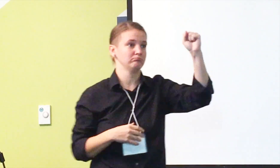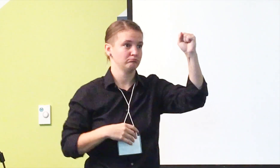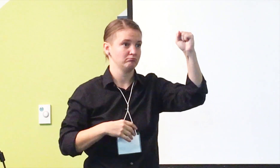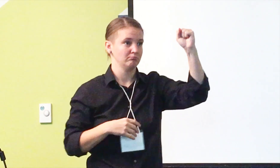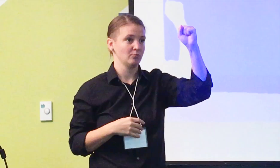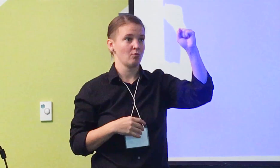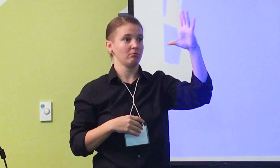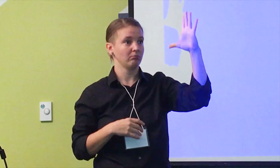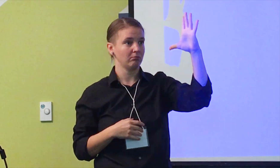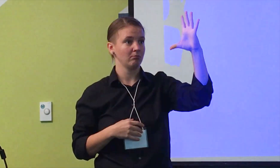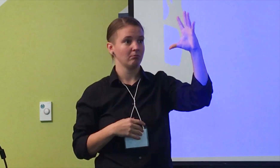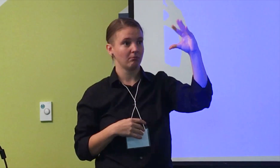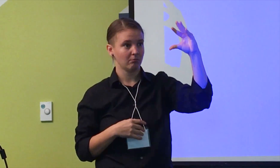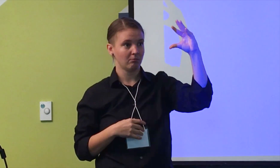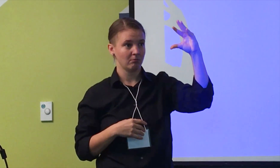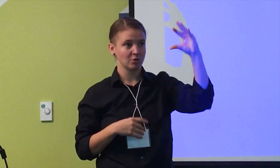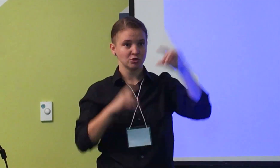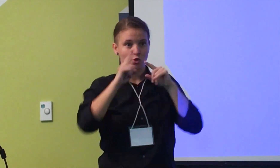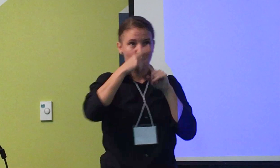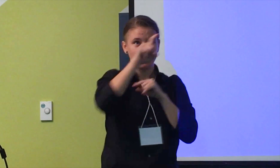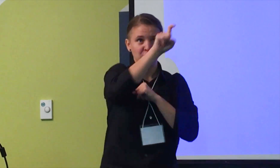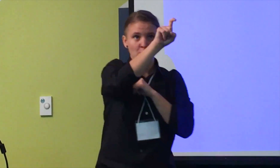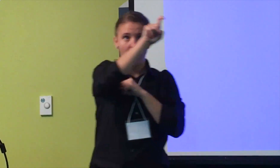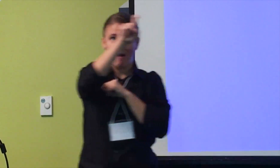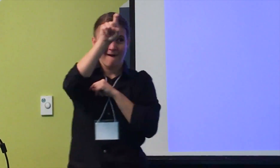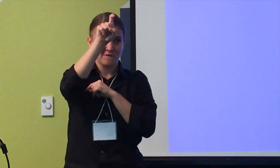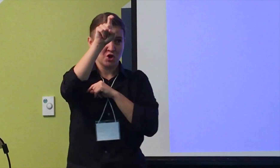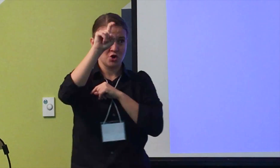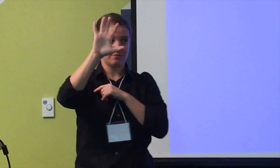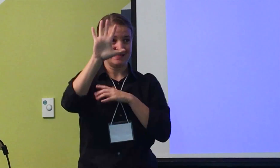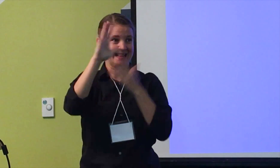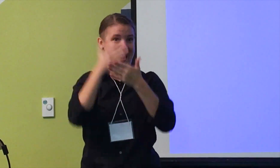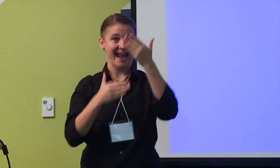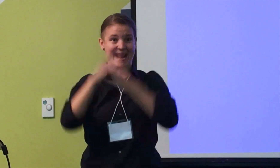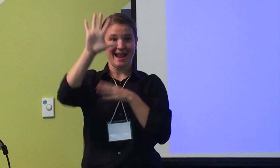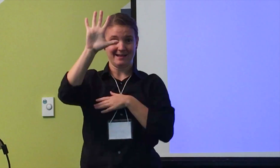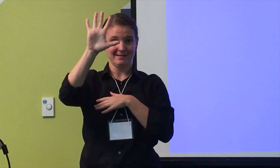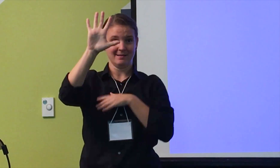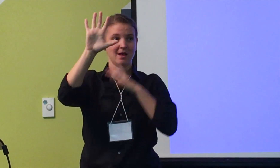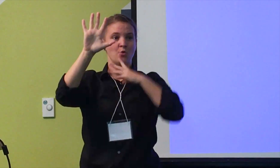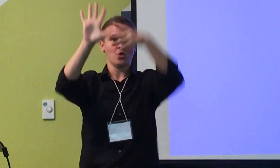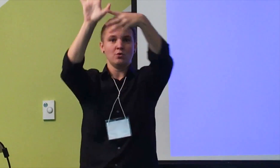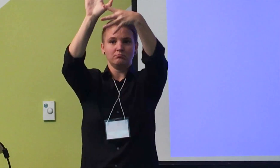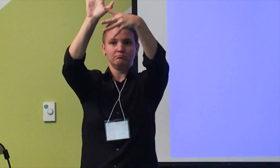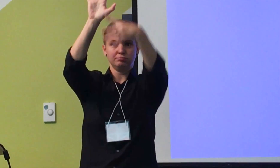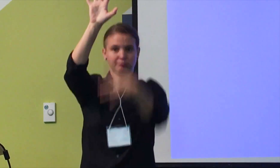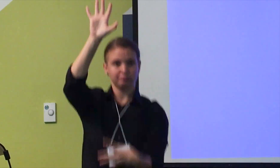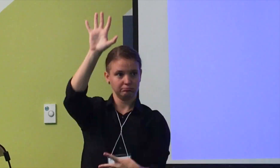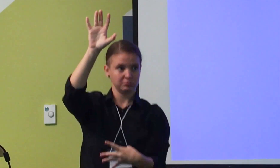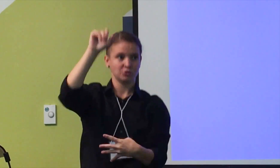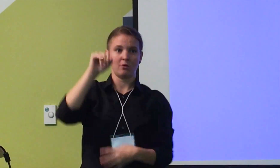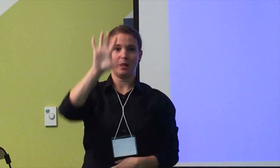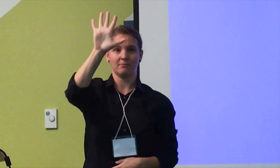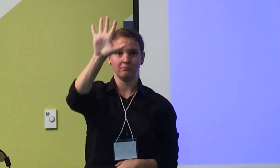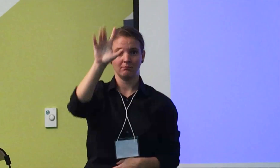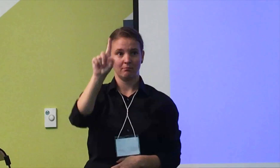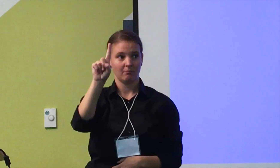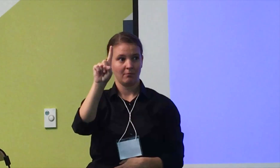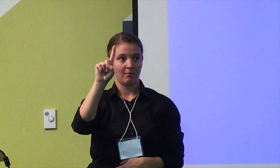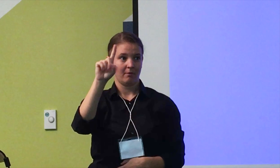Yeah, so if, for example, like I showed you the sign for Adam, you search those two hand shapes. If you select one of